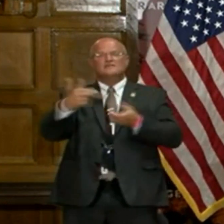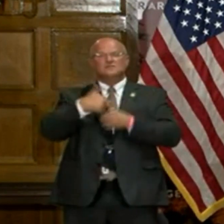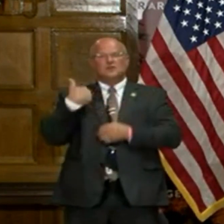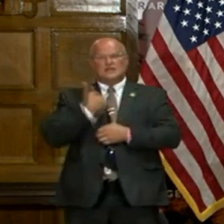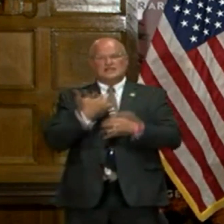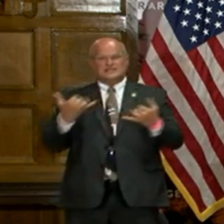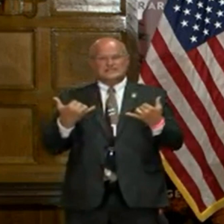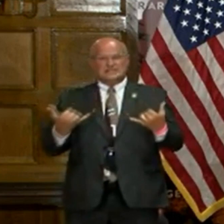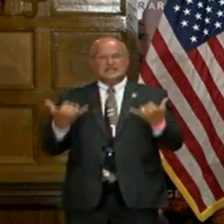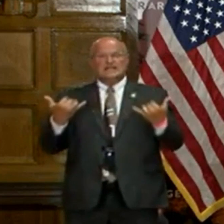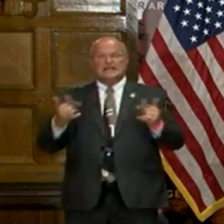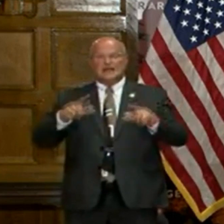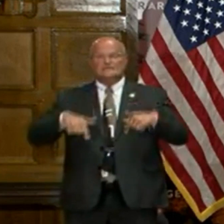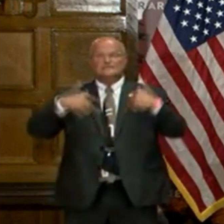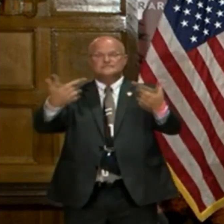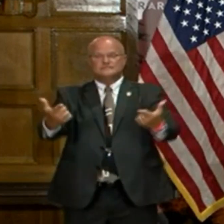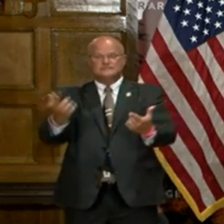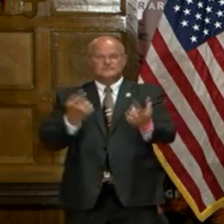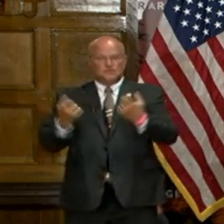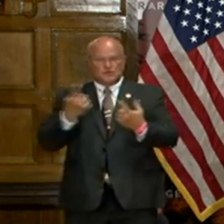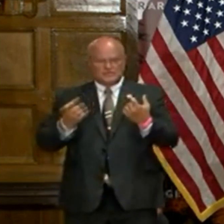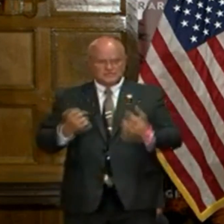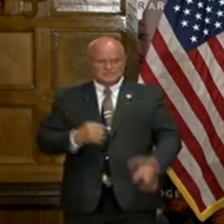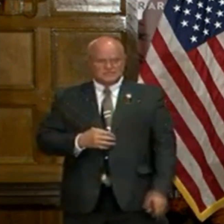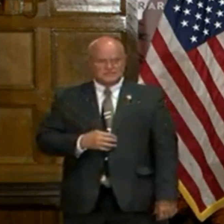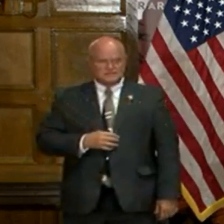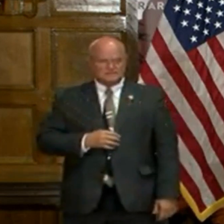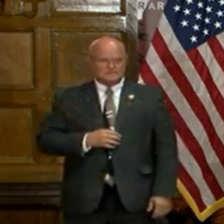today. With that, we'll turn it over for any questions.